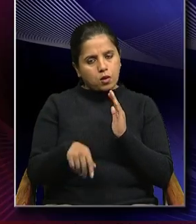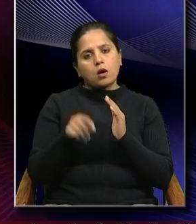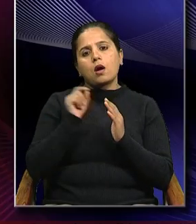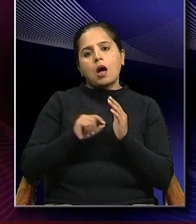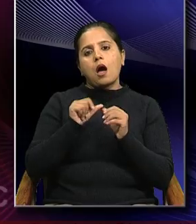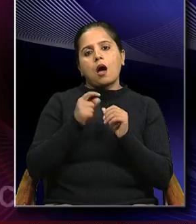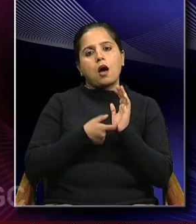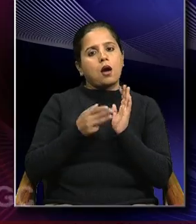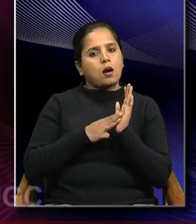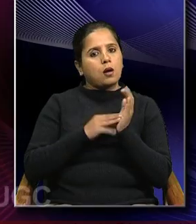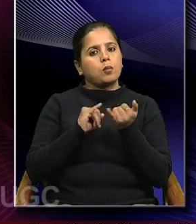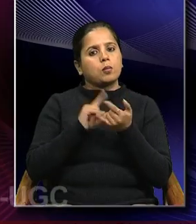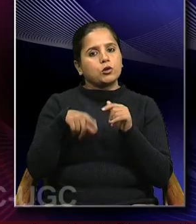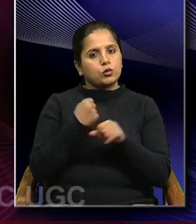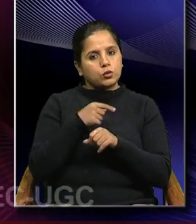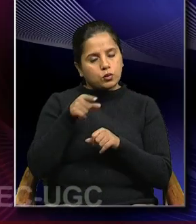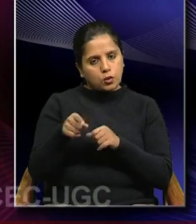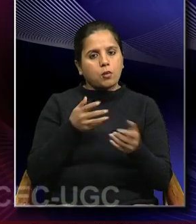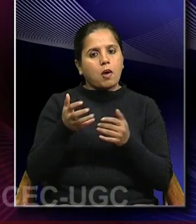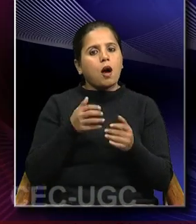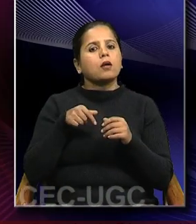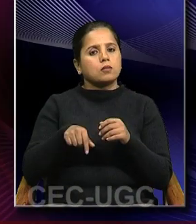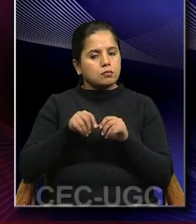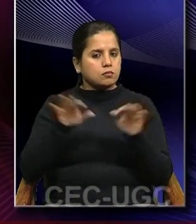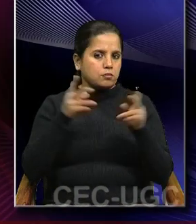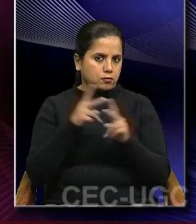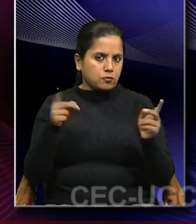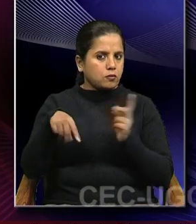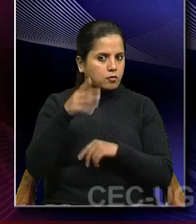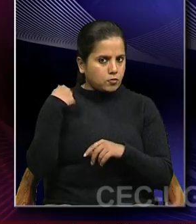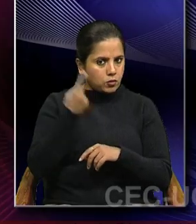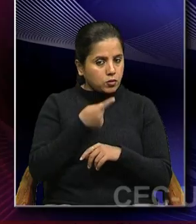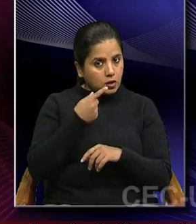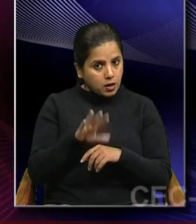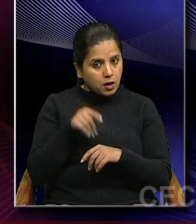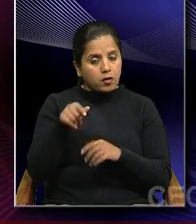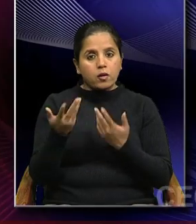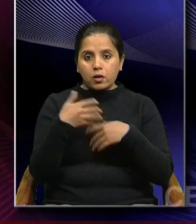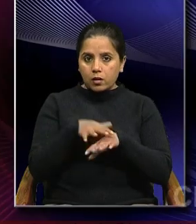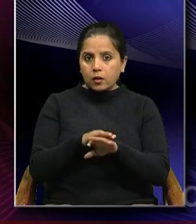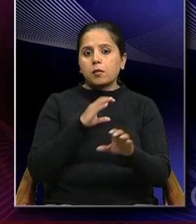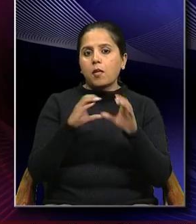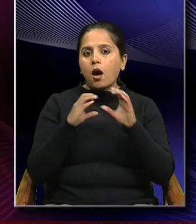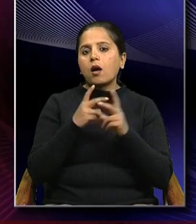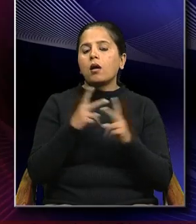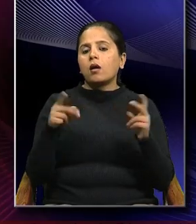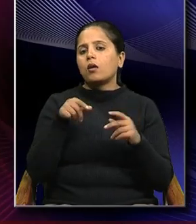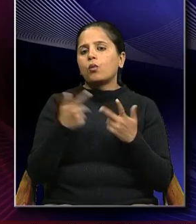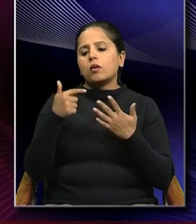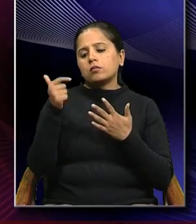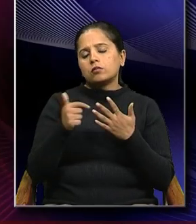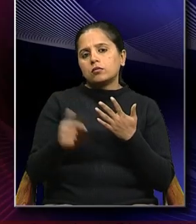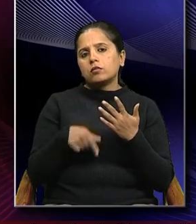Armstrong of marketing management. They have been talking about integrated marketing communications and what are the factors